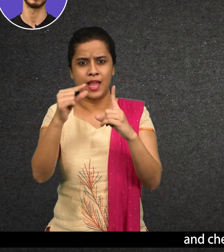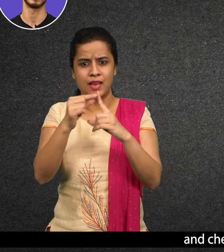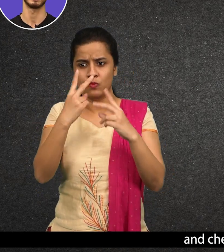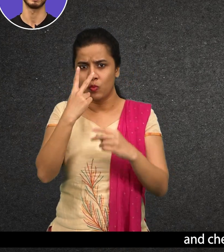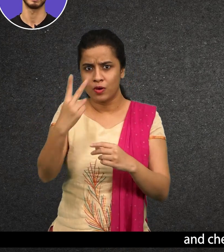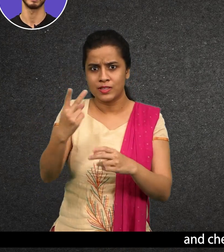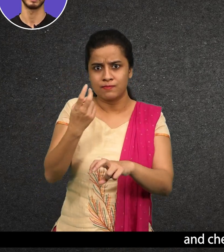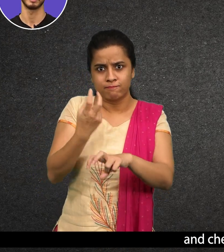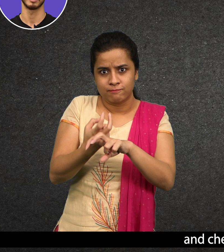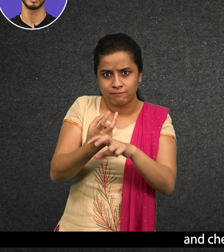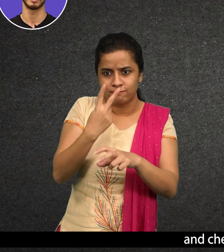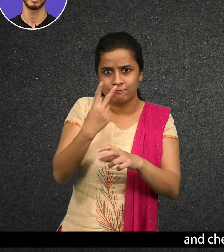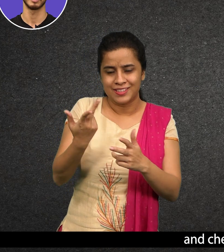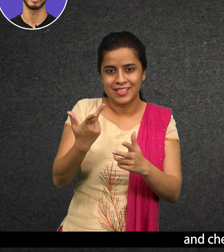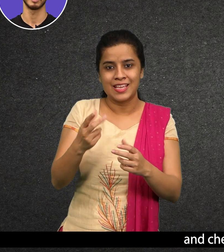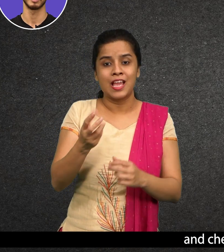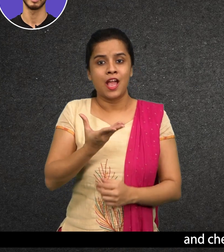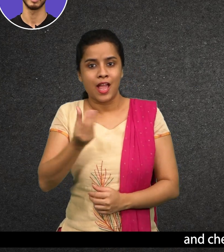properties.